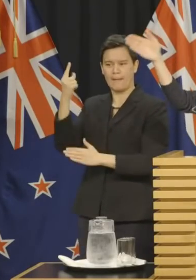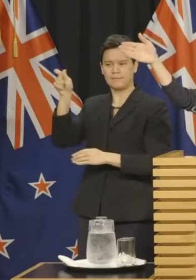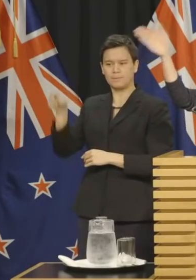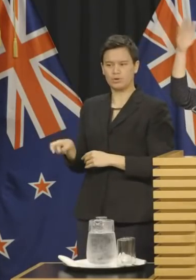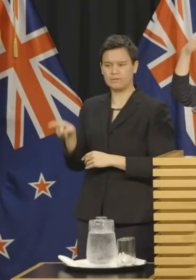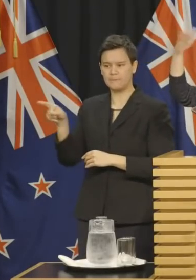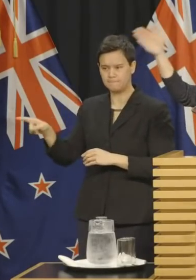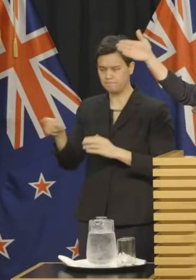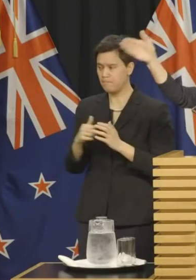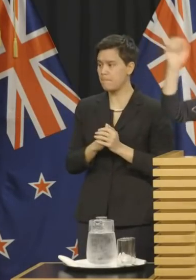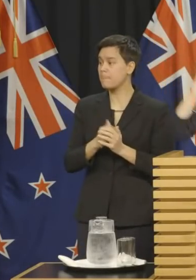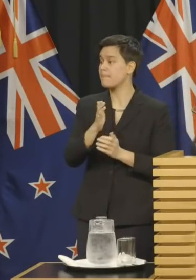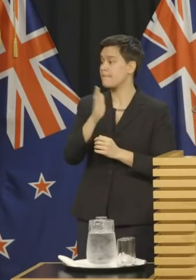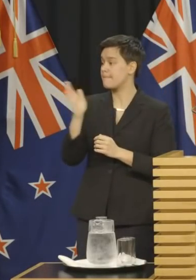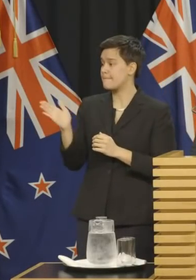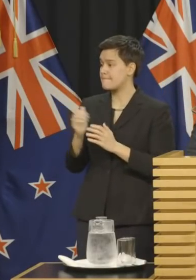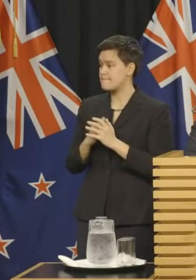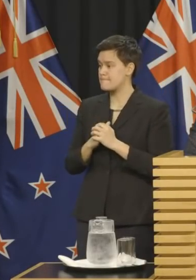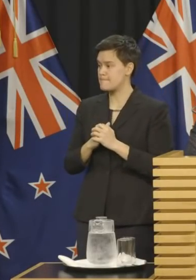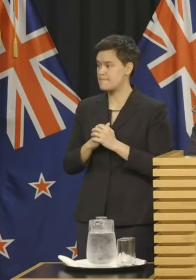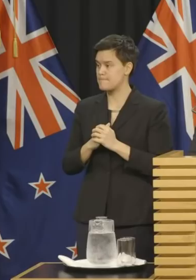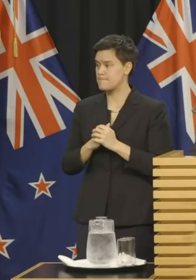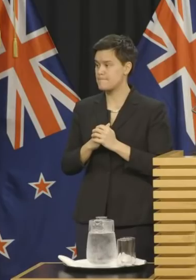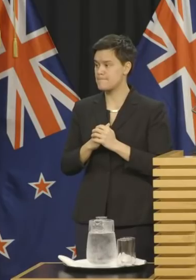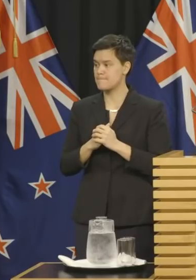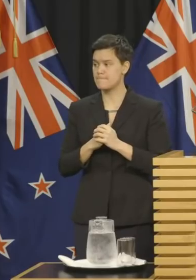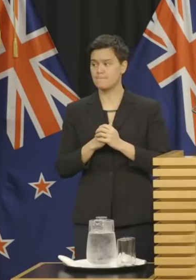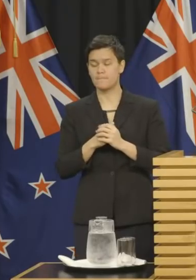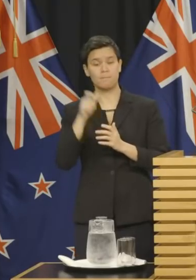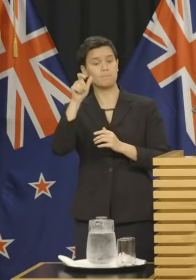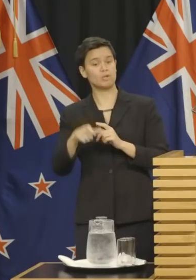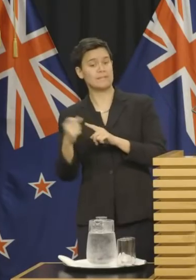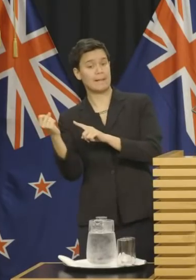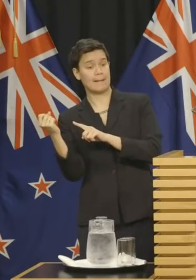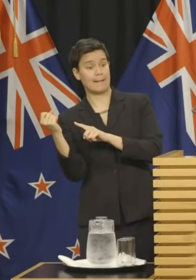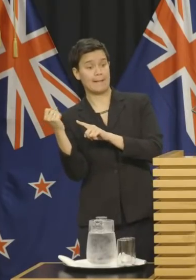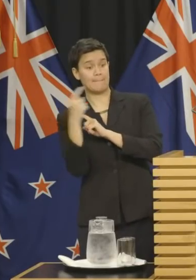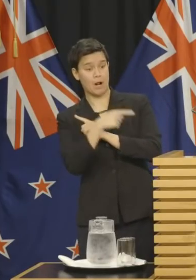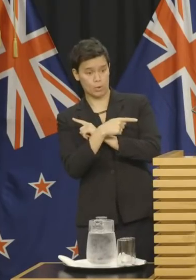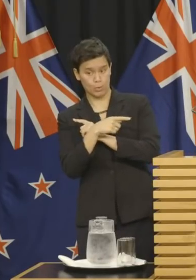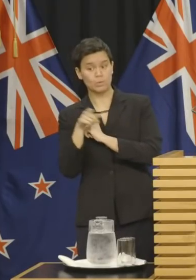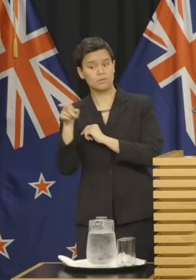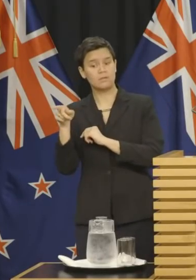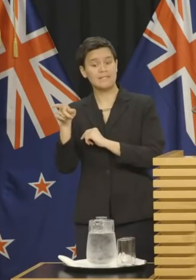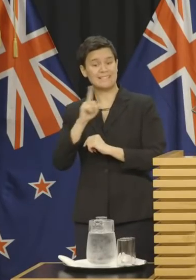I'll come over here and then I'll come back. Did the tip you received, did it allege that there was an abuse of power?